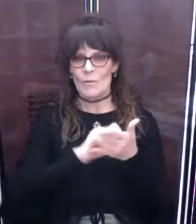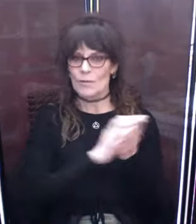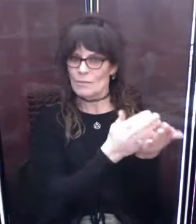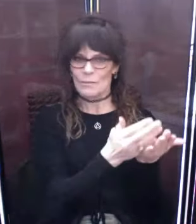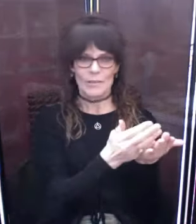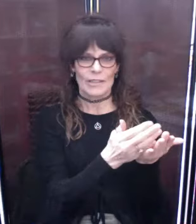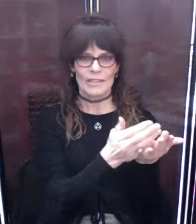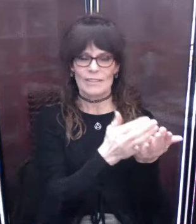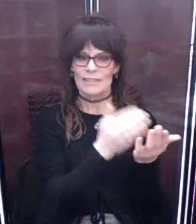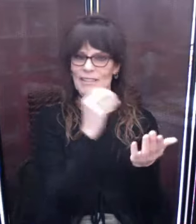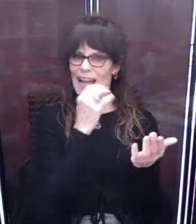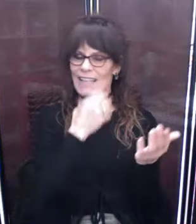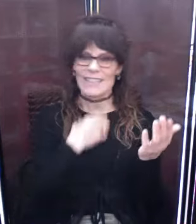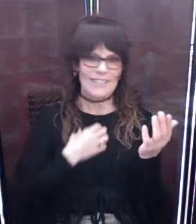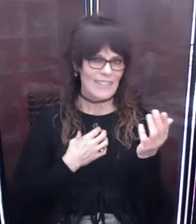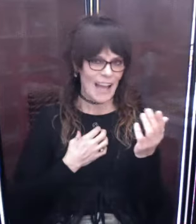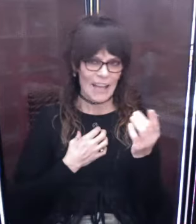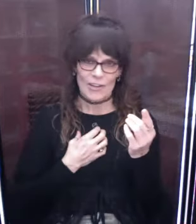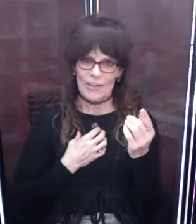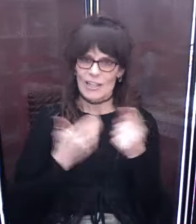to convince anybody of that.